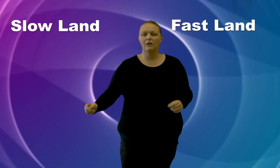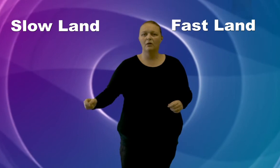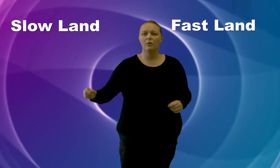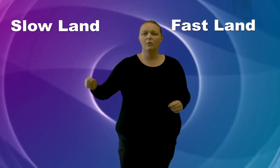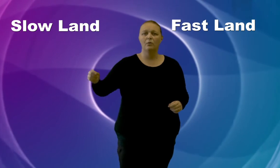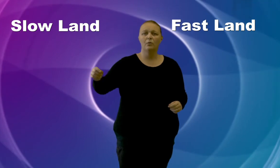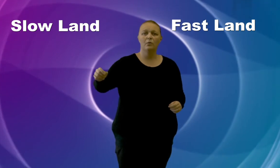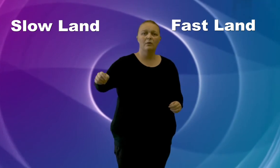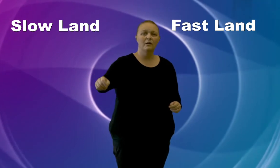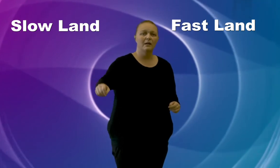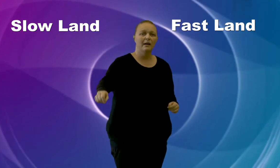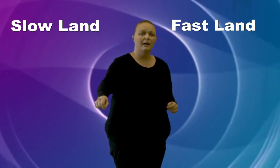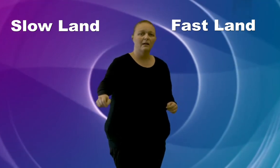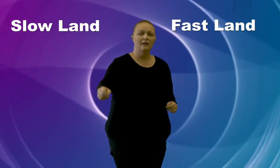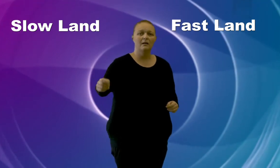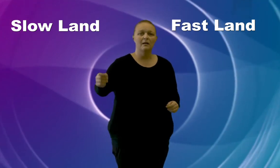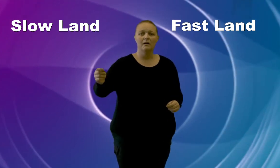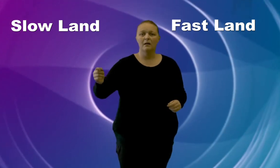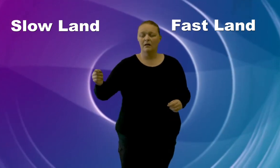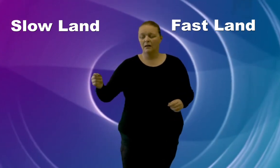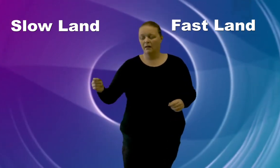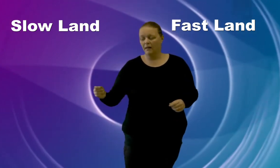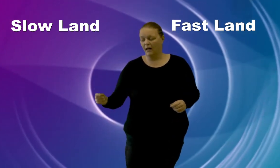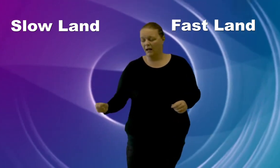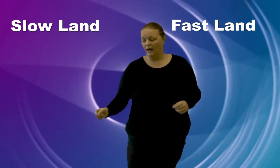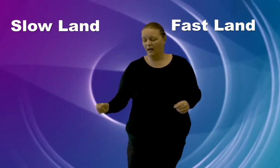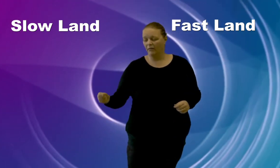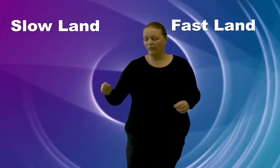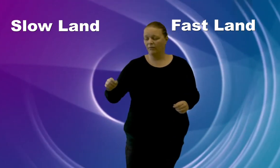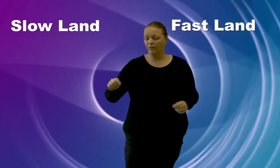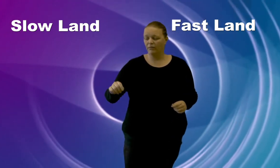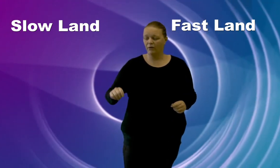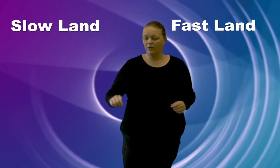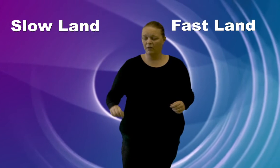slow land, they have to go